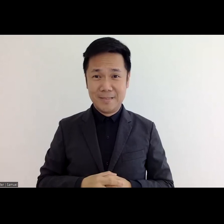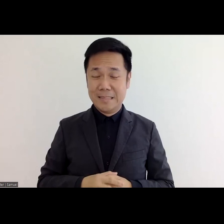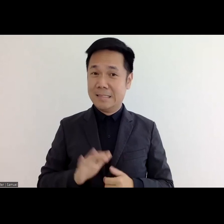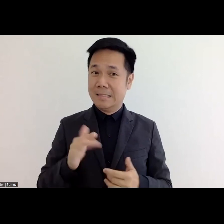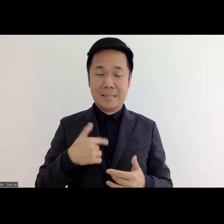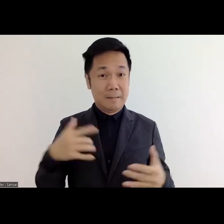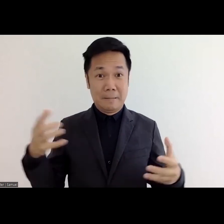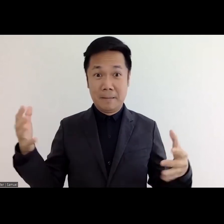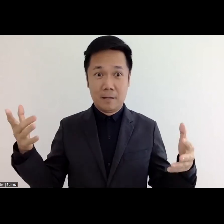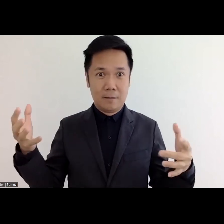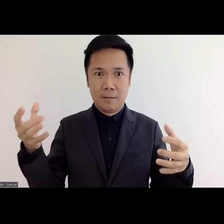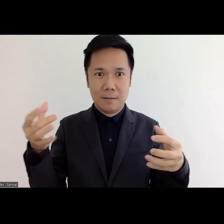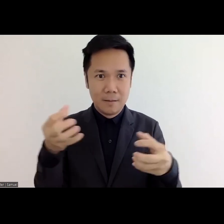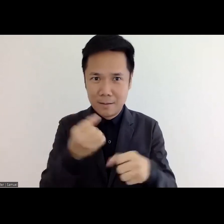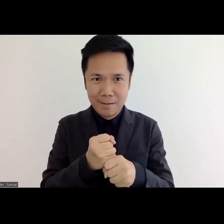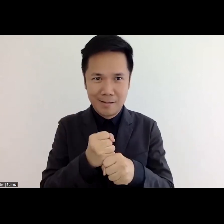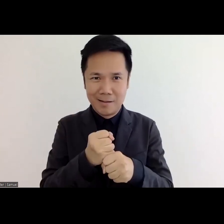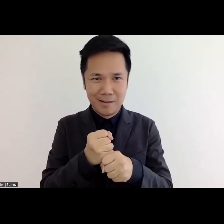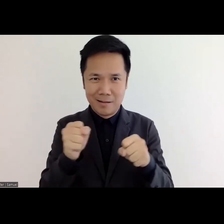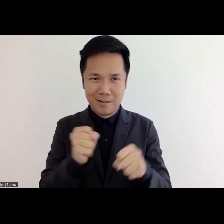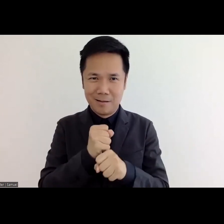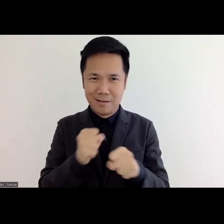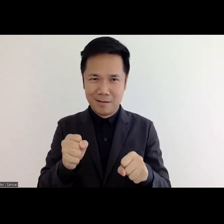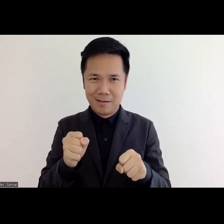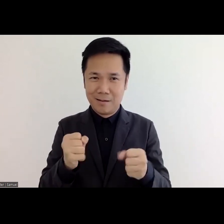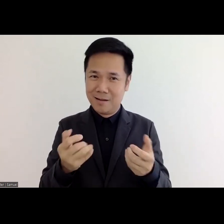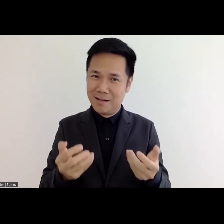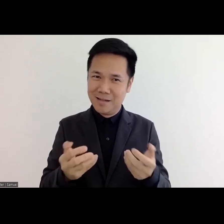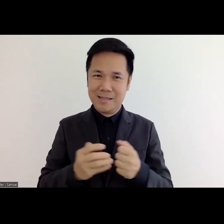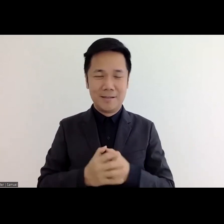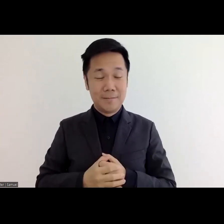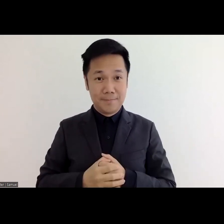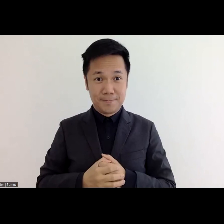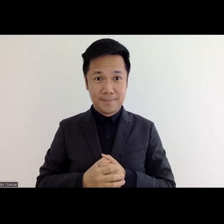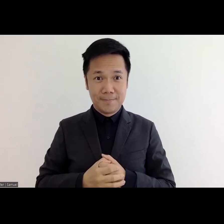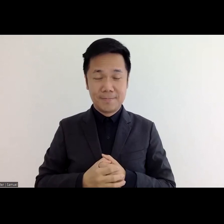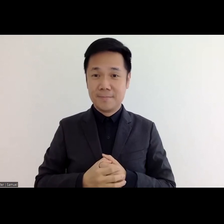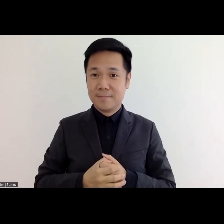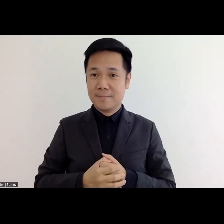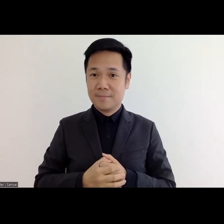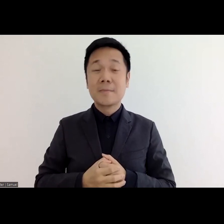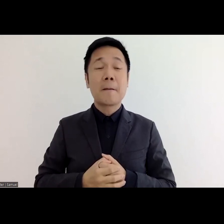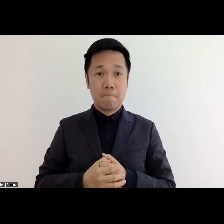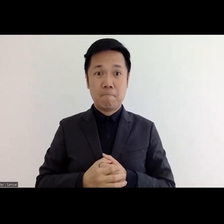all nice presentations, but I just